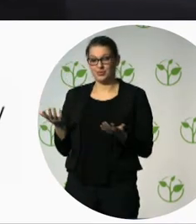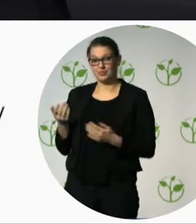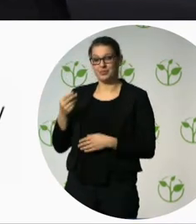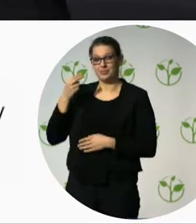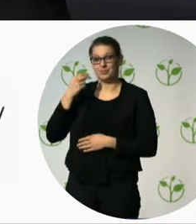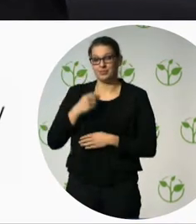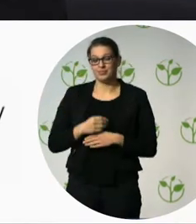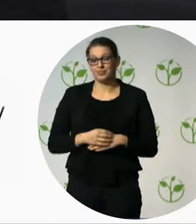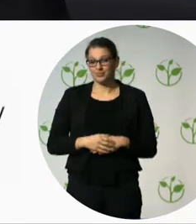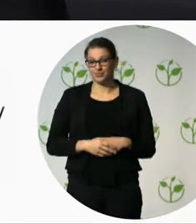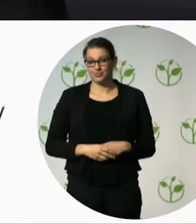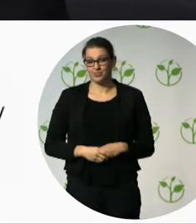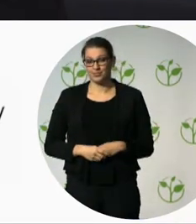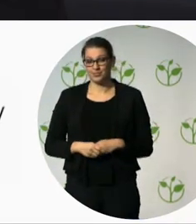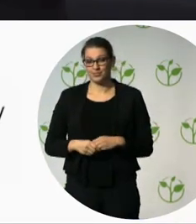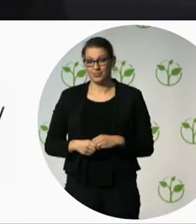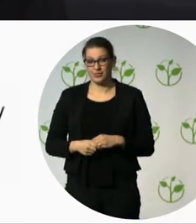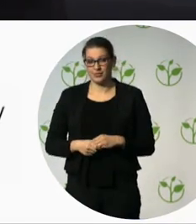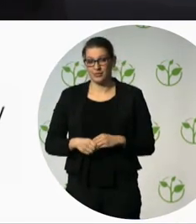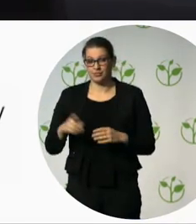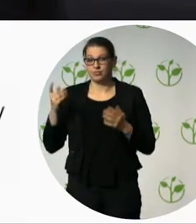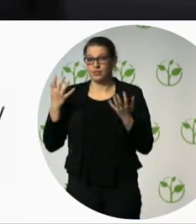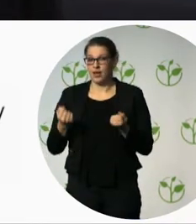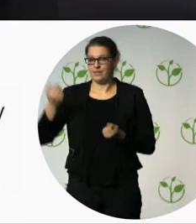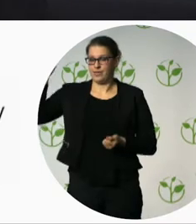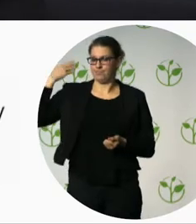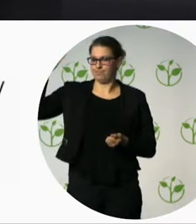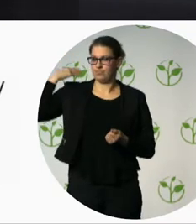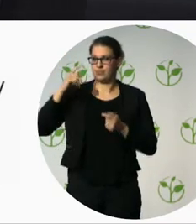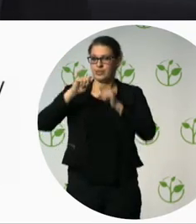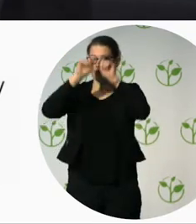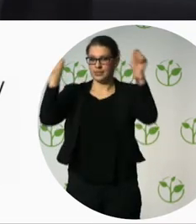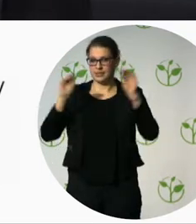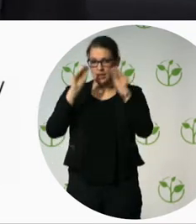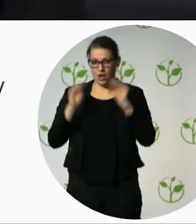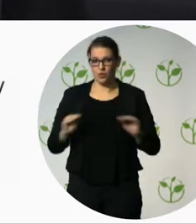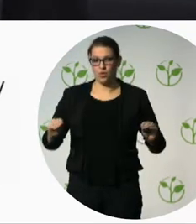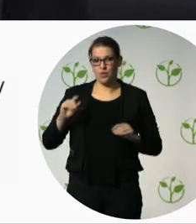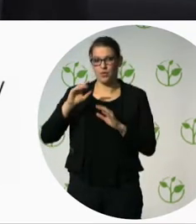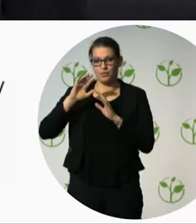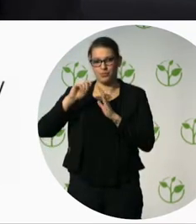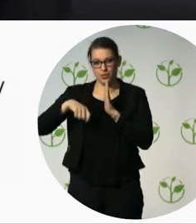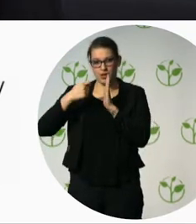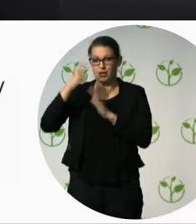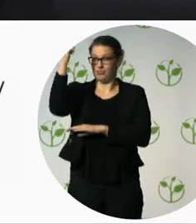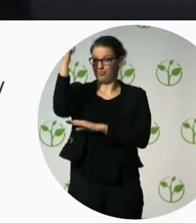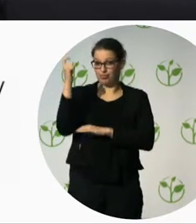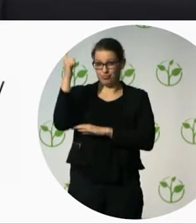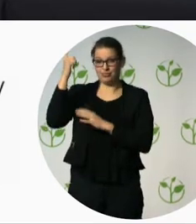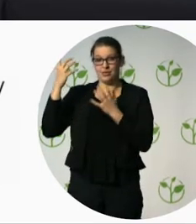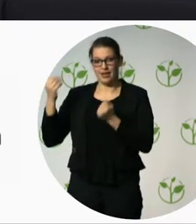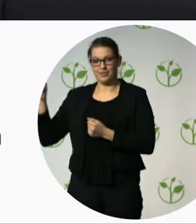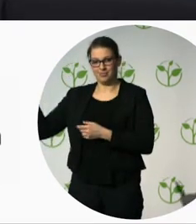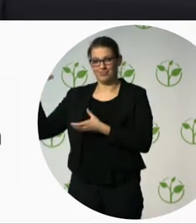very opening of the Zero Project when we were in the Palais in 2012. And this is the first time you've come back, Inmaculada, isn't it? And